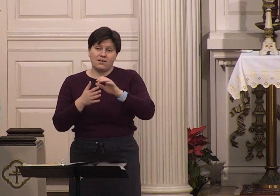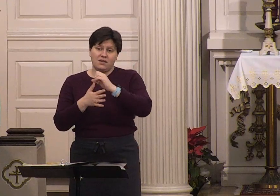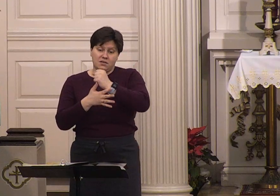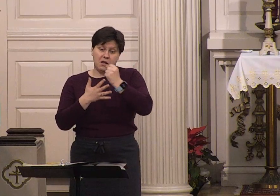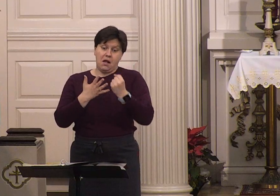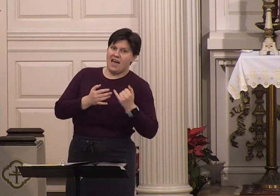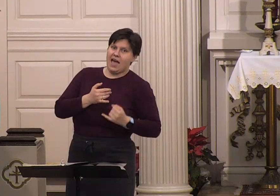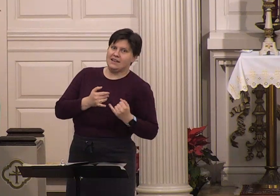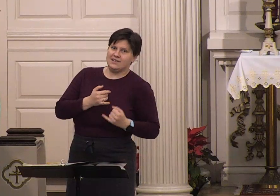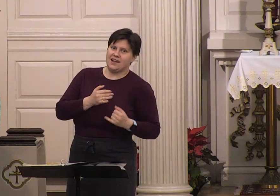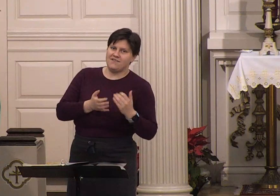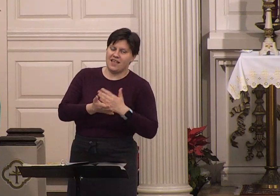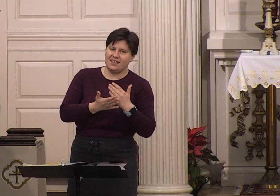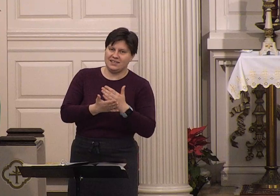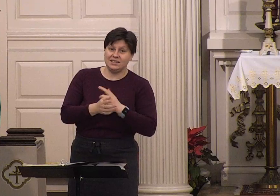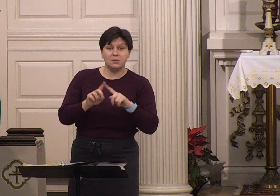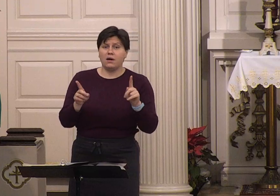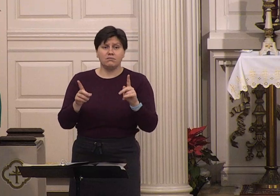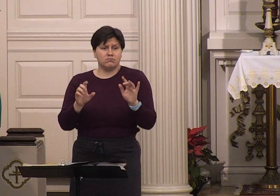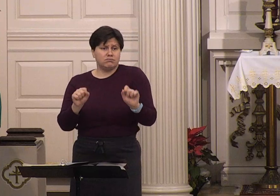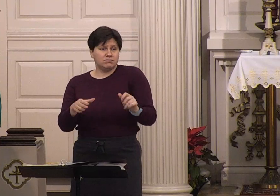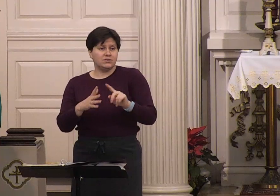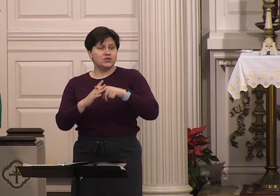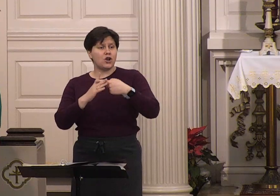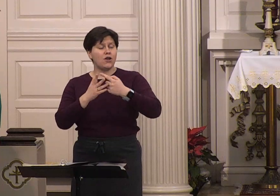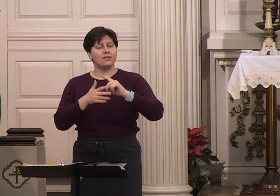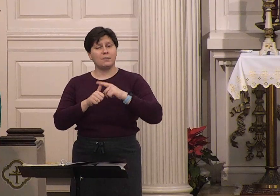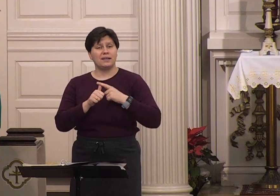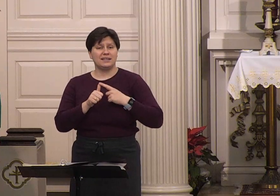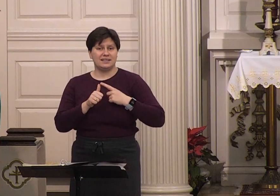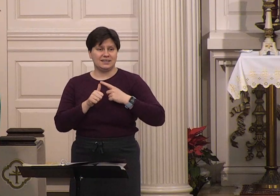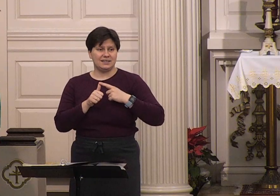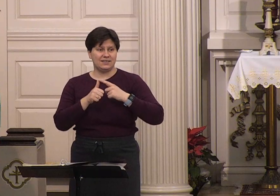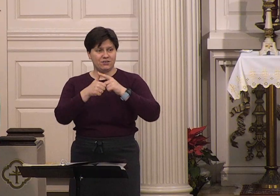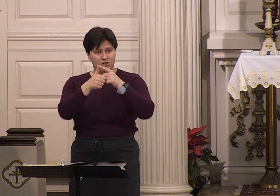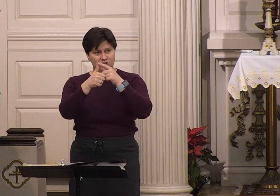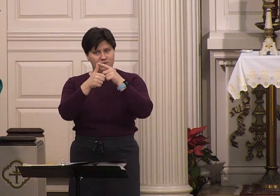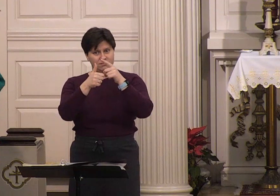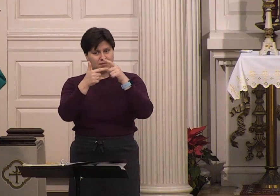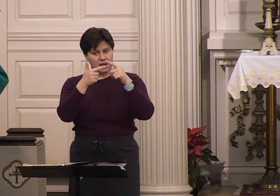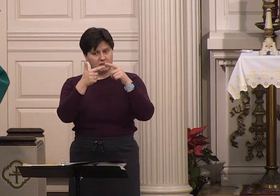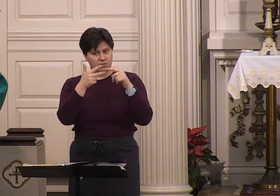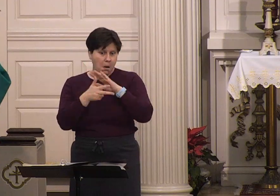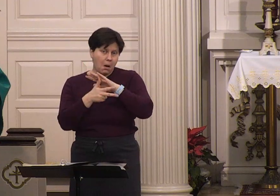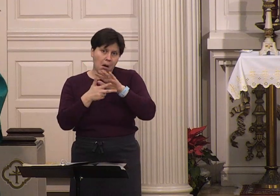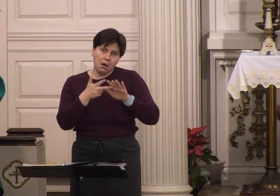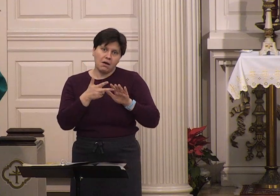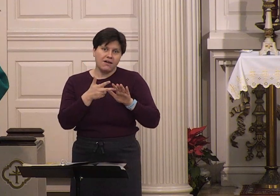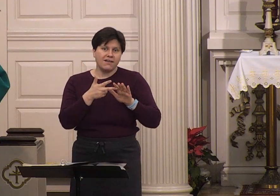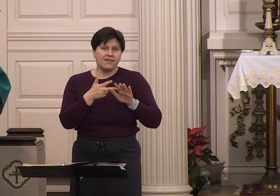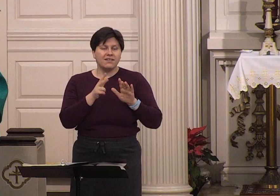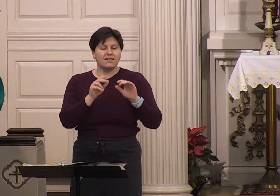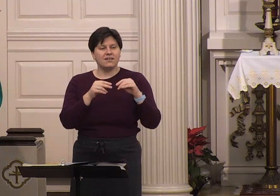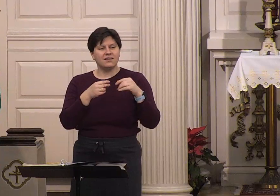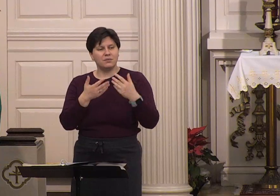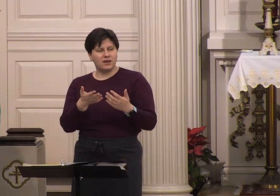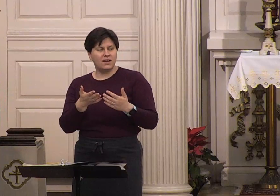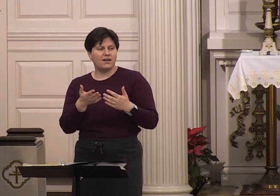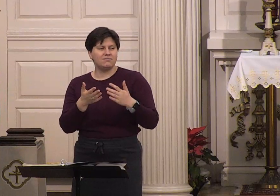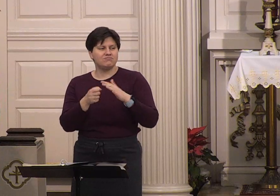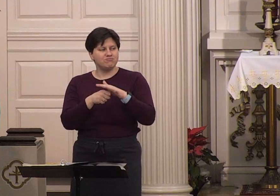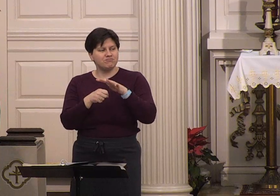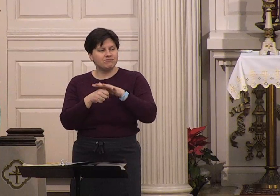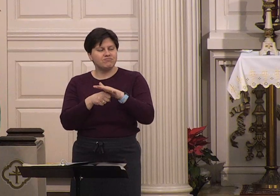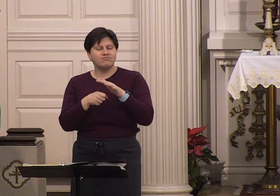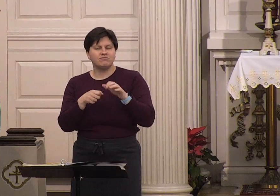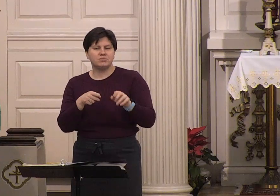the beginning. The first one, the second one, the third, all of these provide us with plenty of